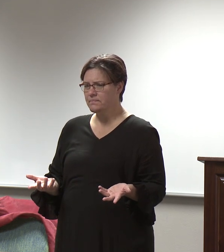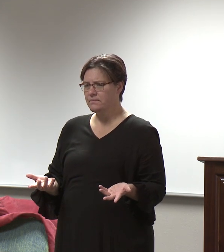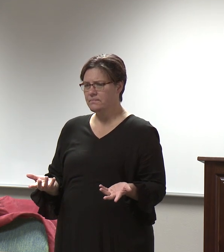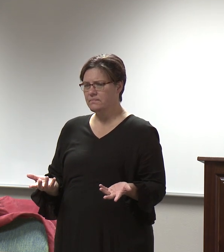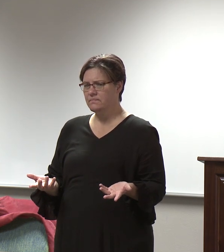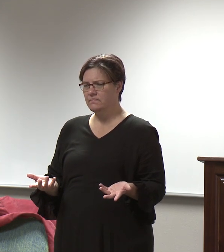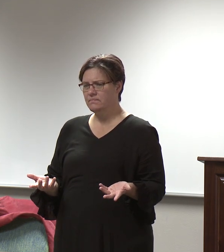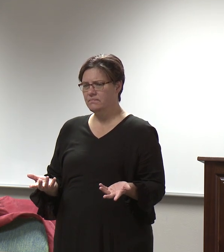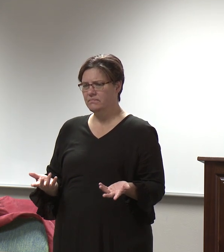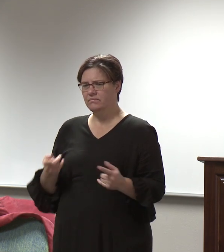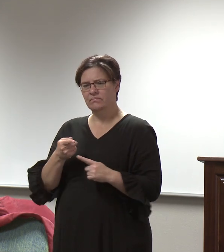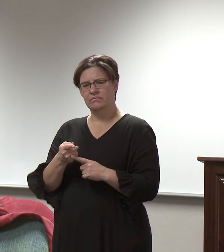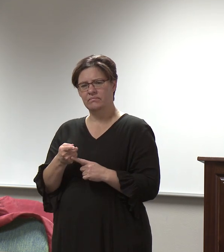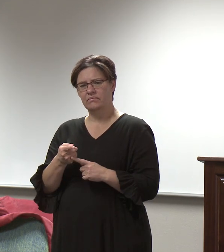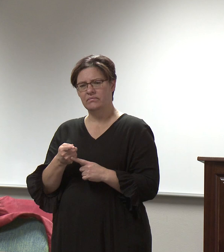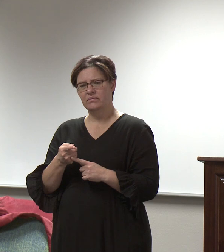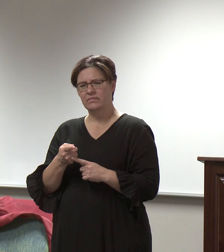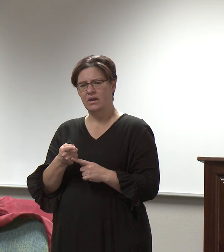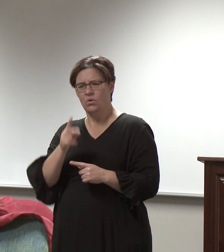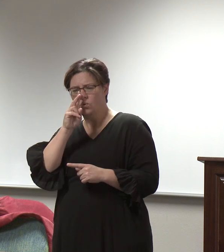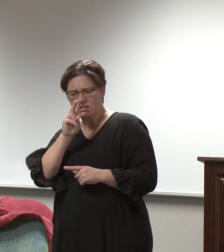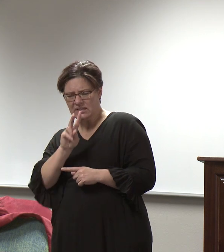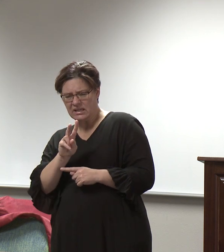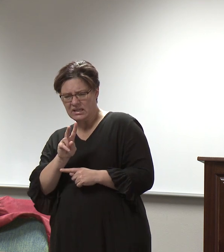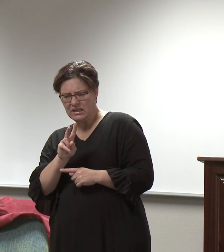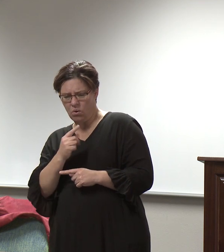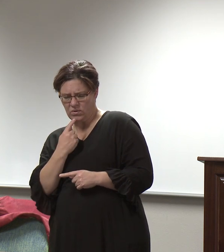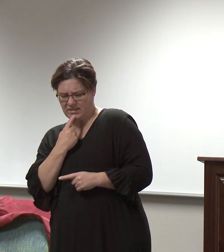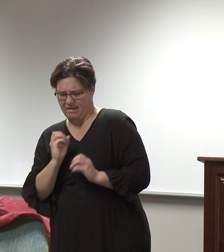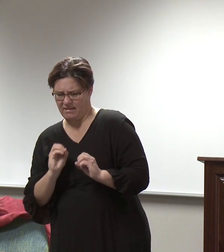about what are you not seeing today?